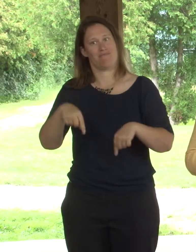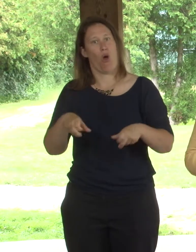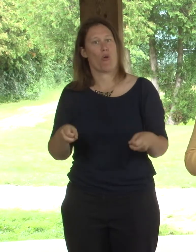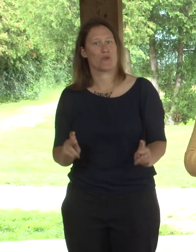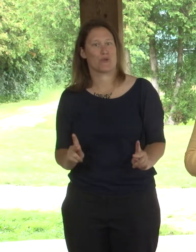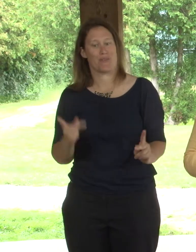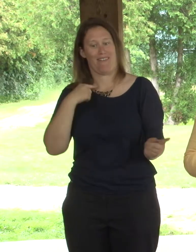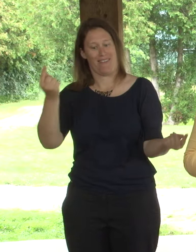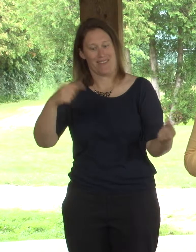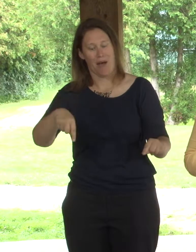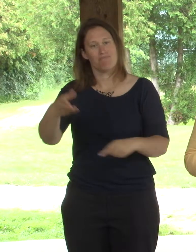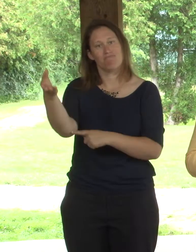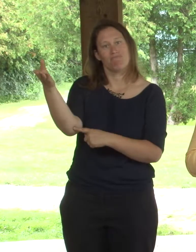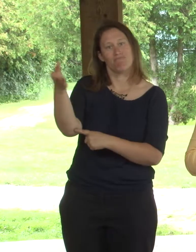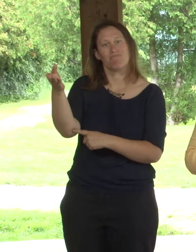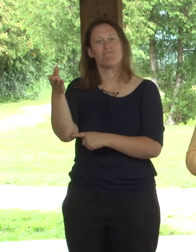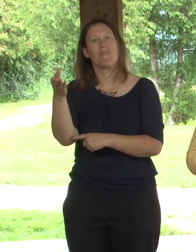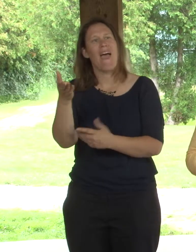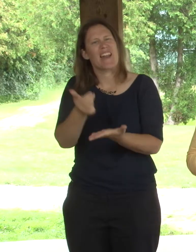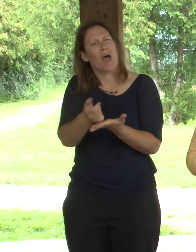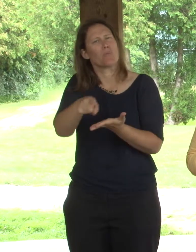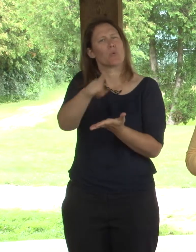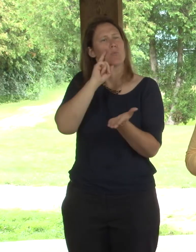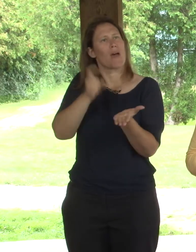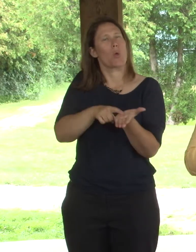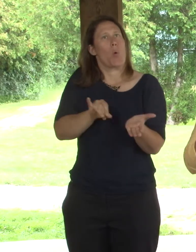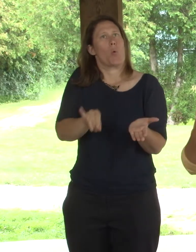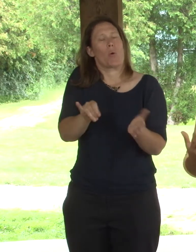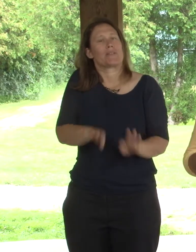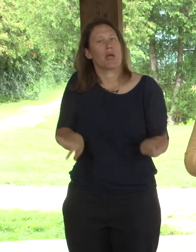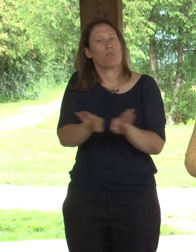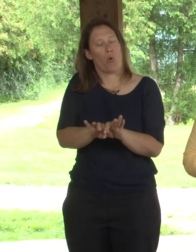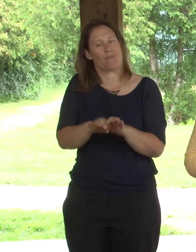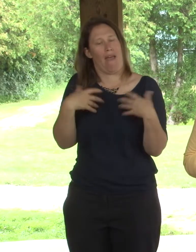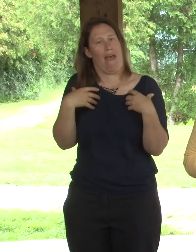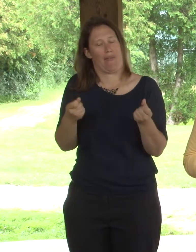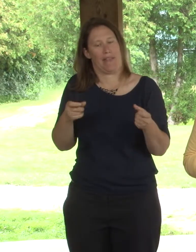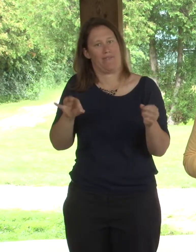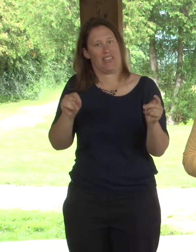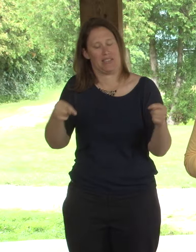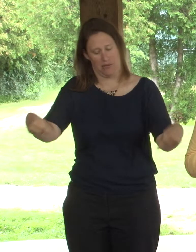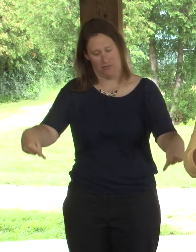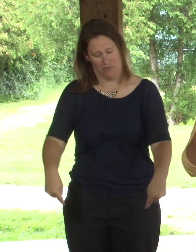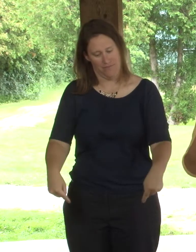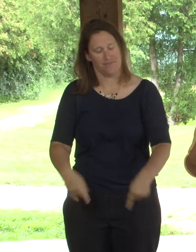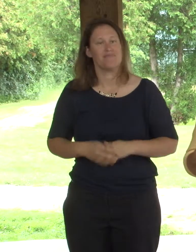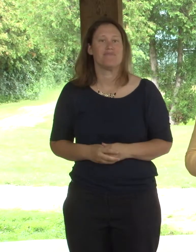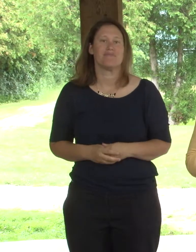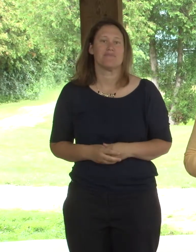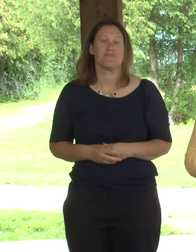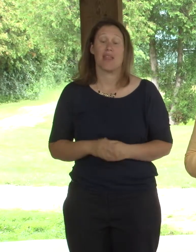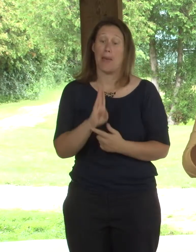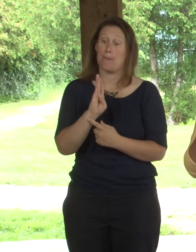really recognize how important it is to have healthy feet. At Bayshore Healthcare, our